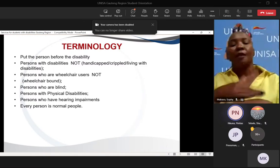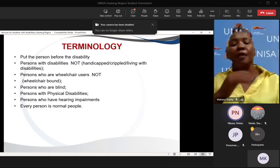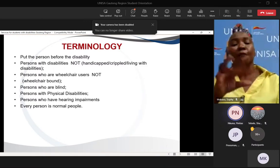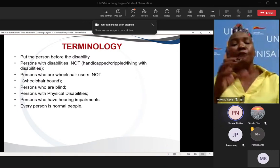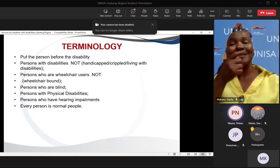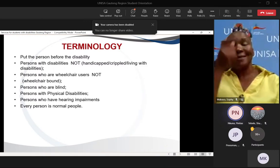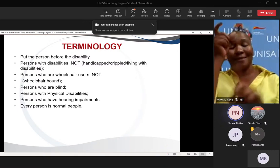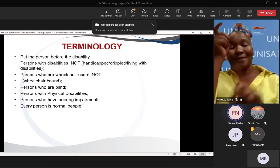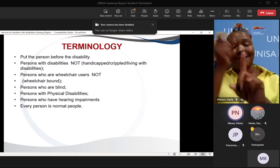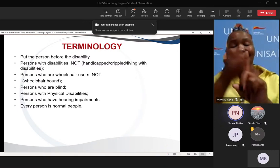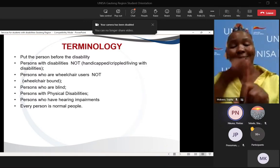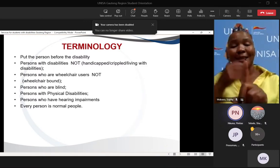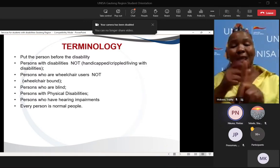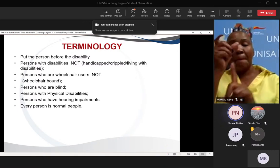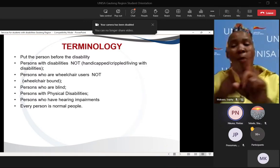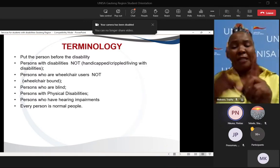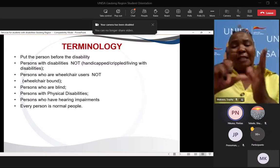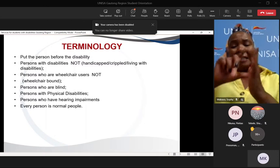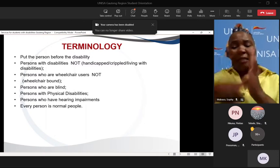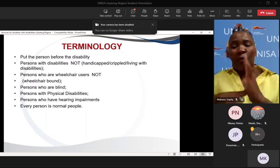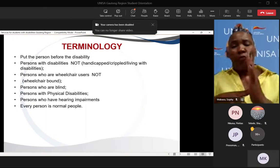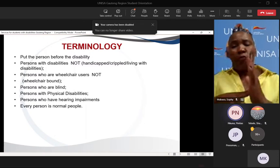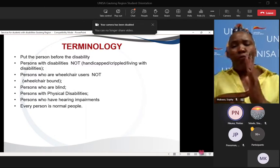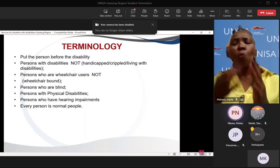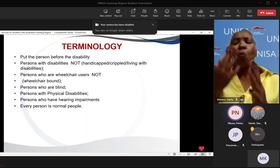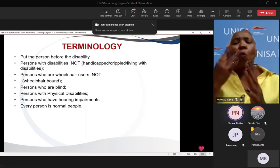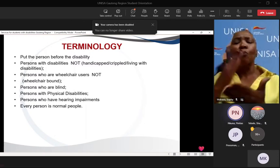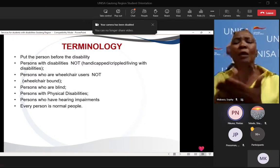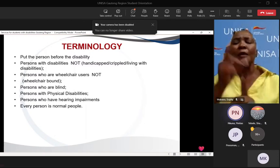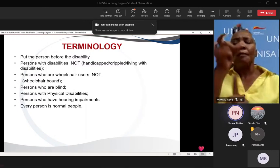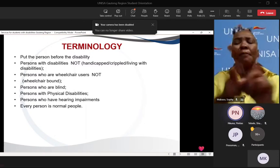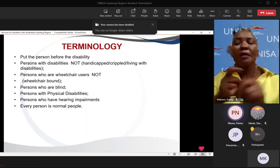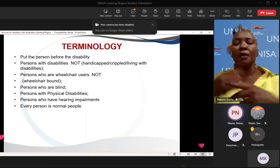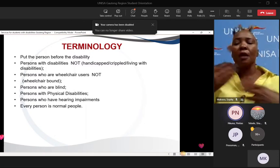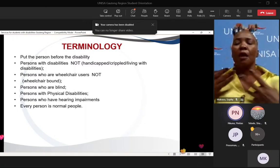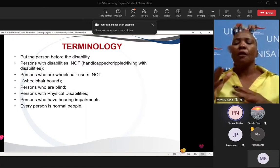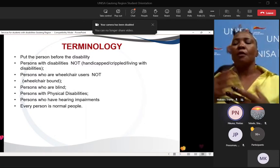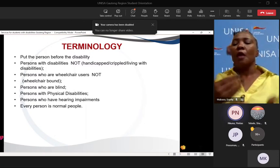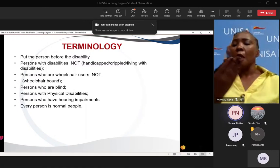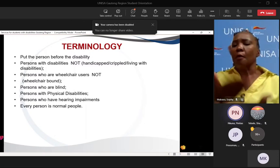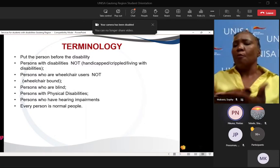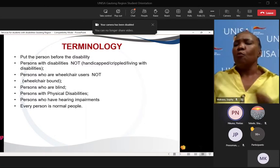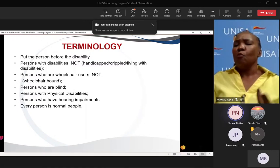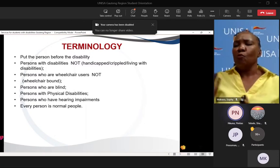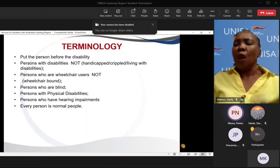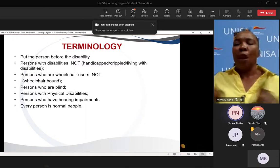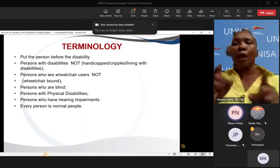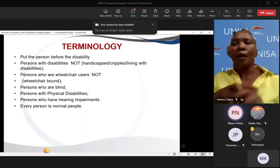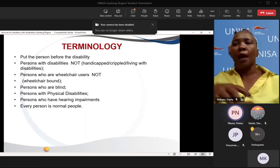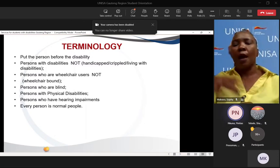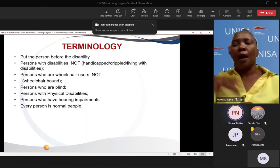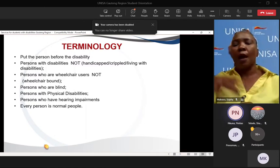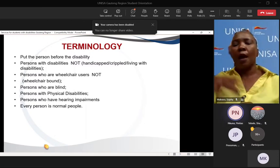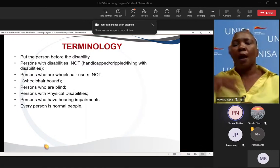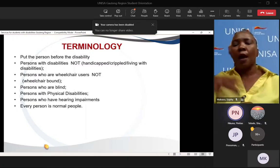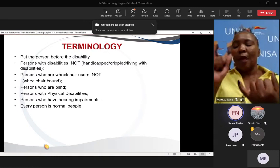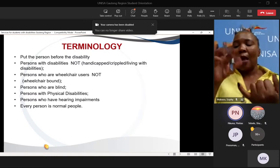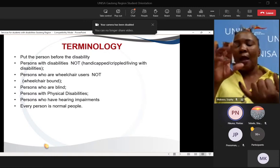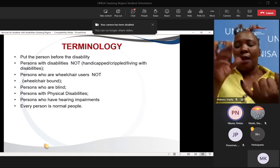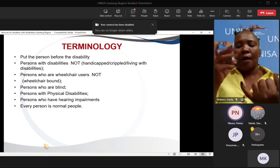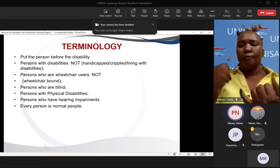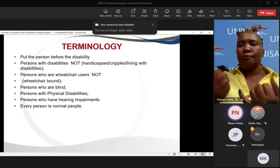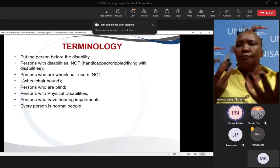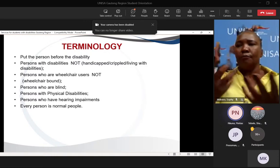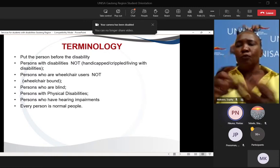if you a person is disabled want to enable the person because if you have an alarm system at home in order for it to be effective